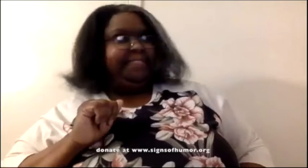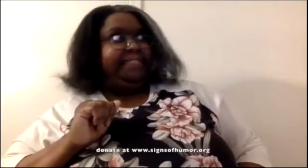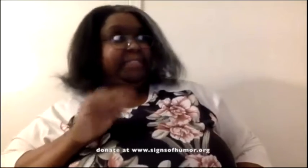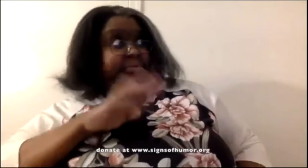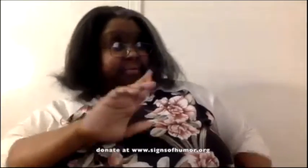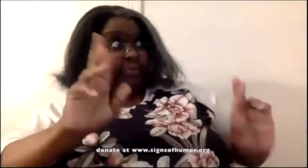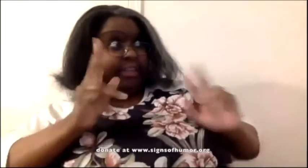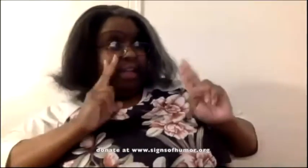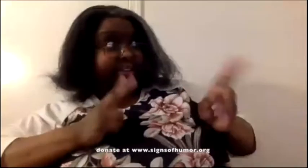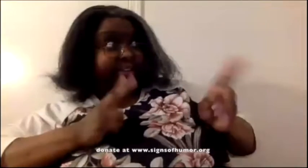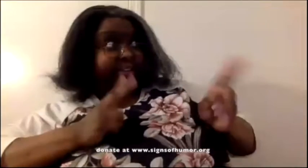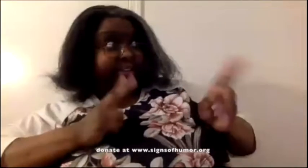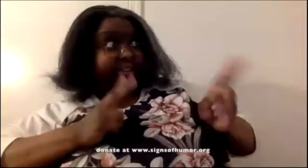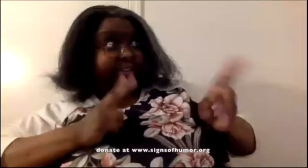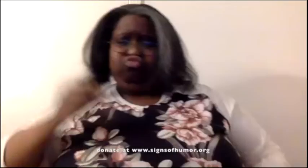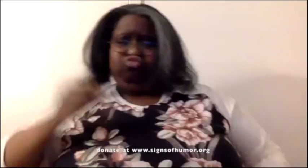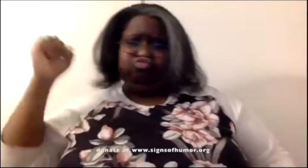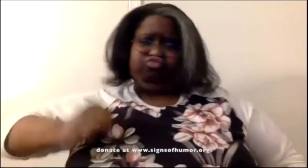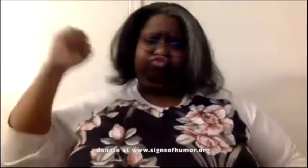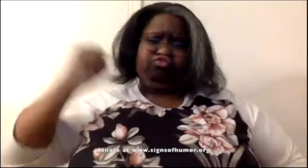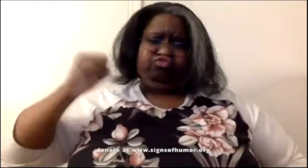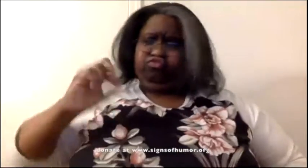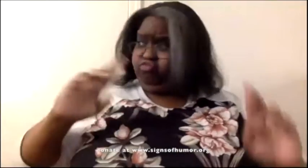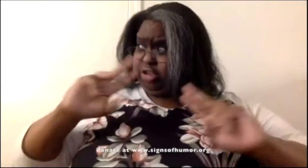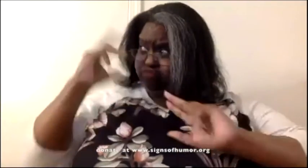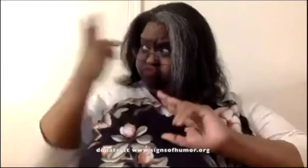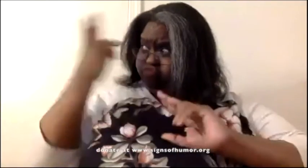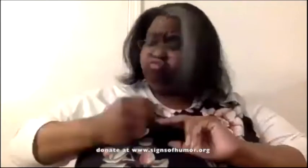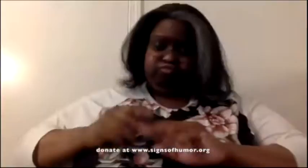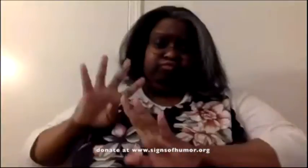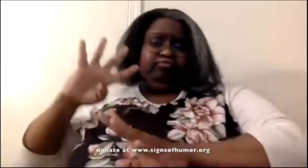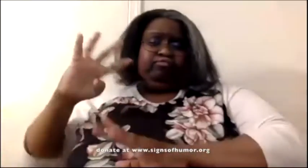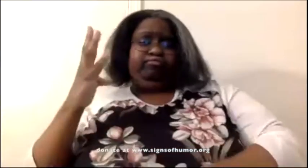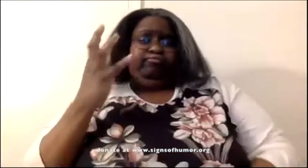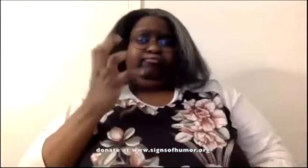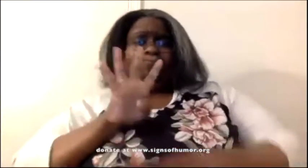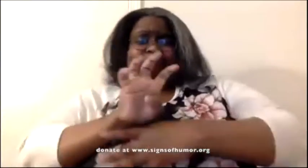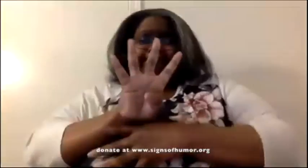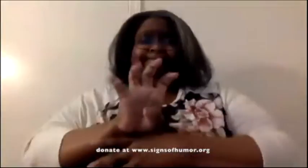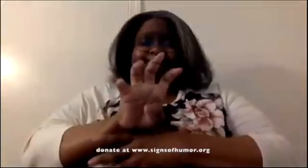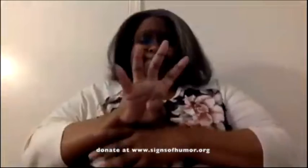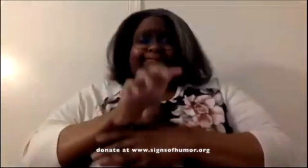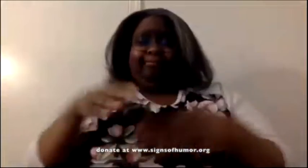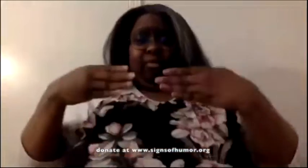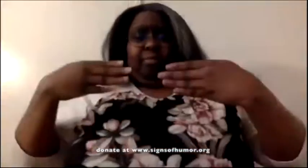Okay. Well, we're about to do a hunting trip. Are you coming? Absolutely. So they all head